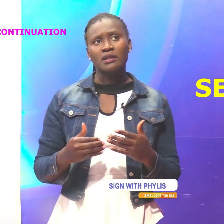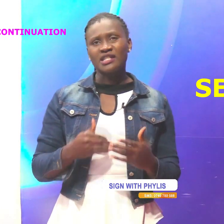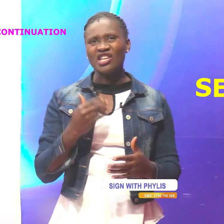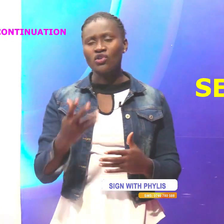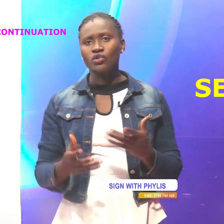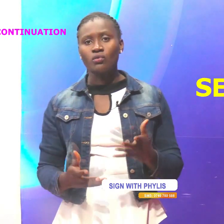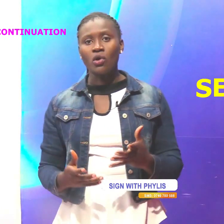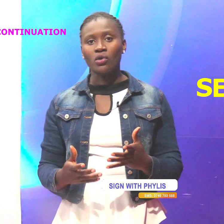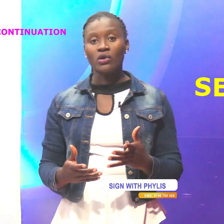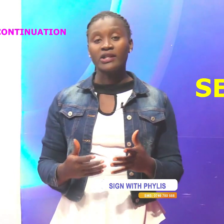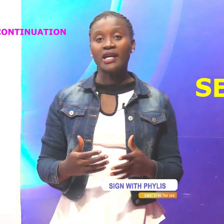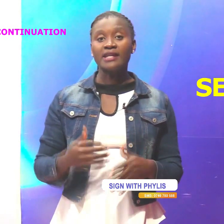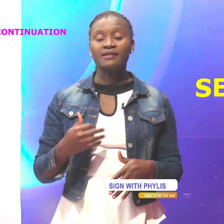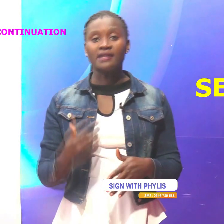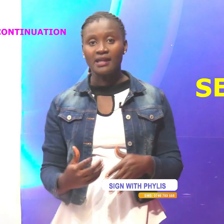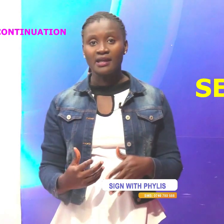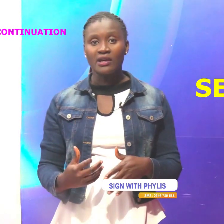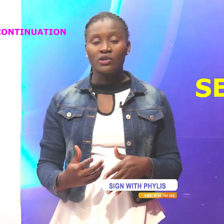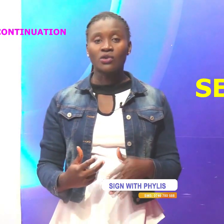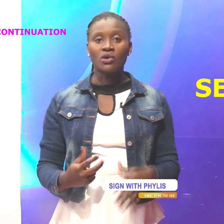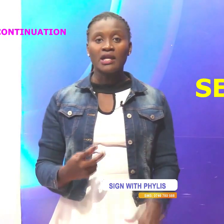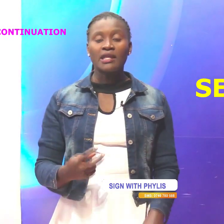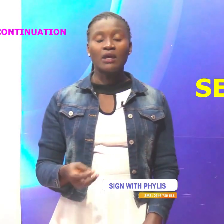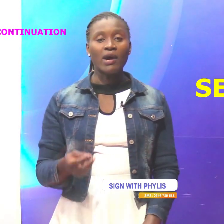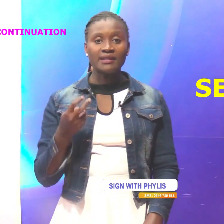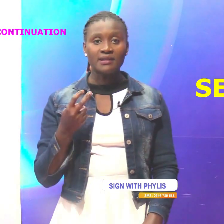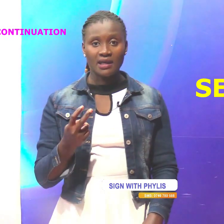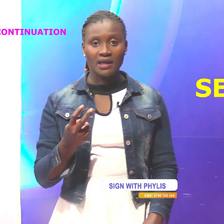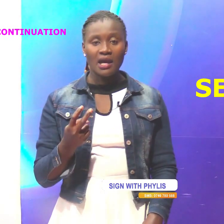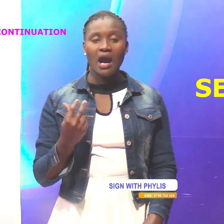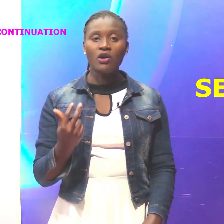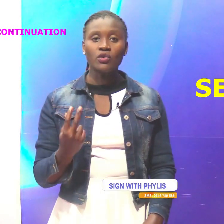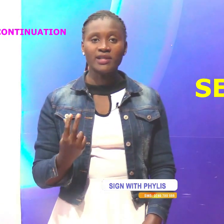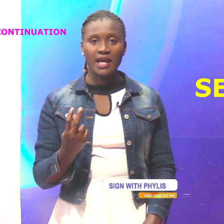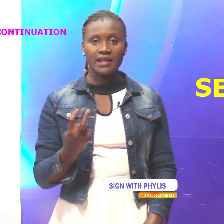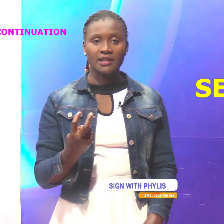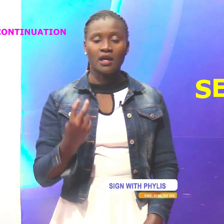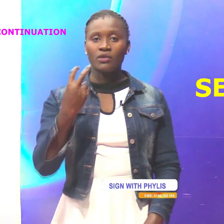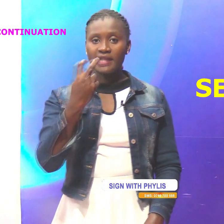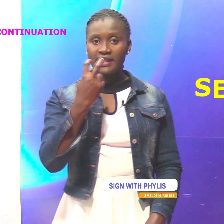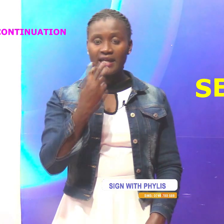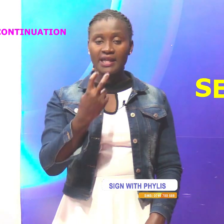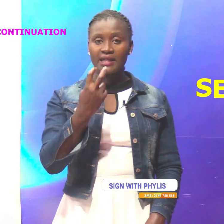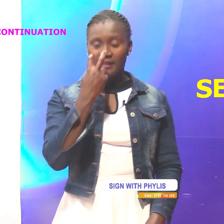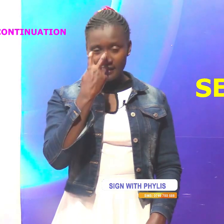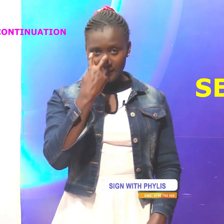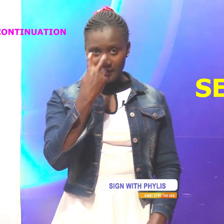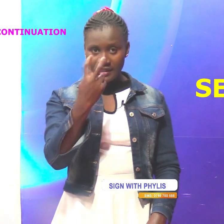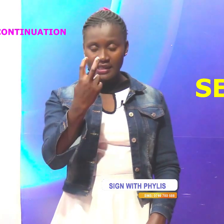you tomorrow and then see. So the word see, how do we sign it? We sign it like this. See.